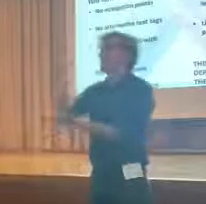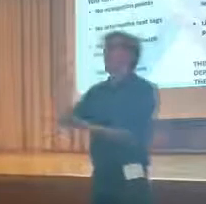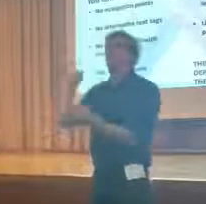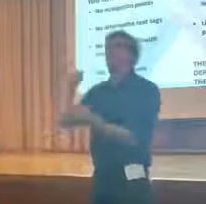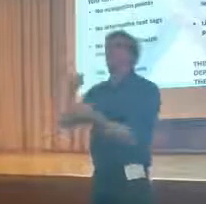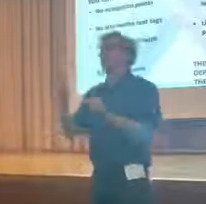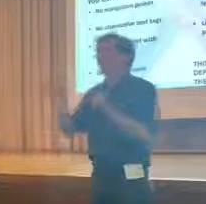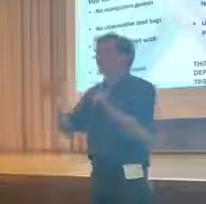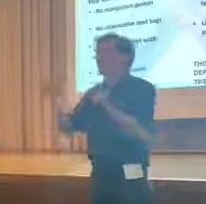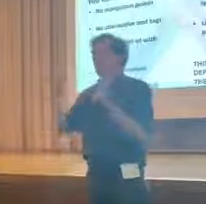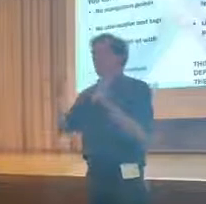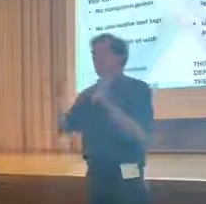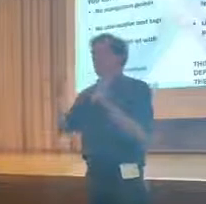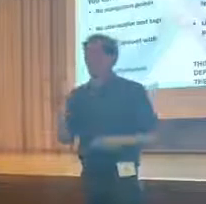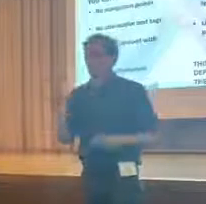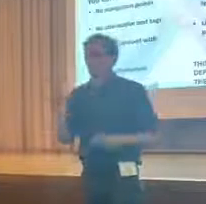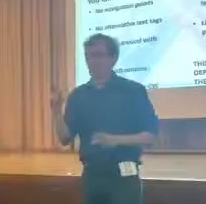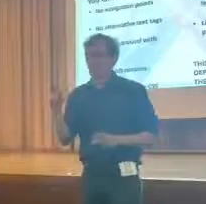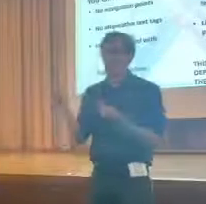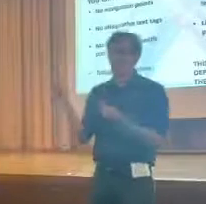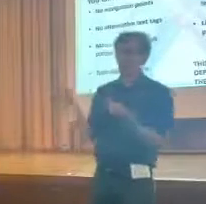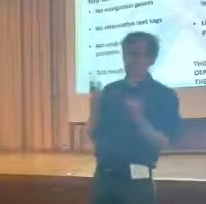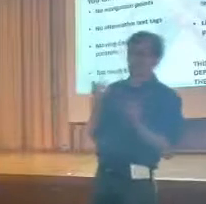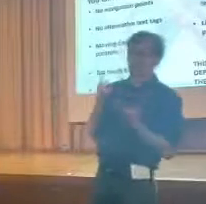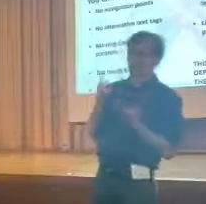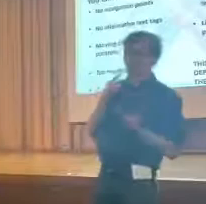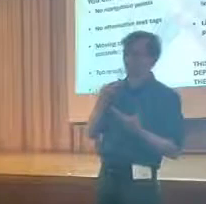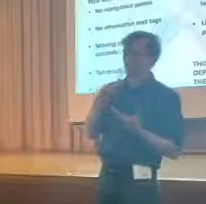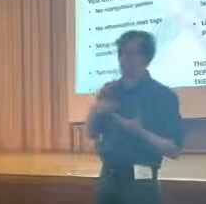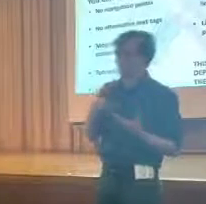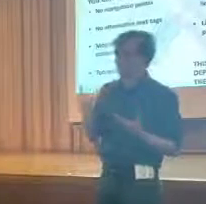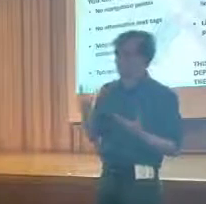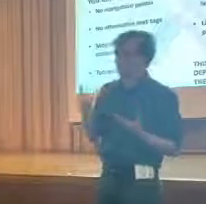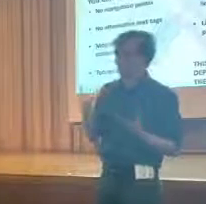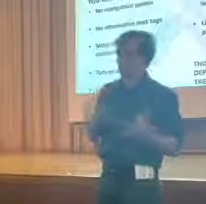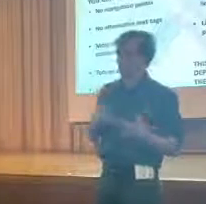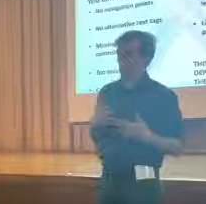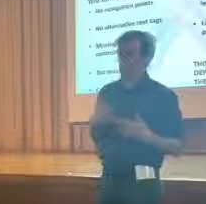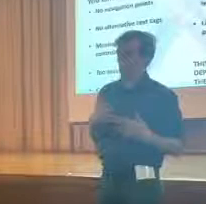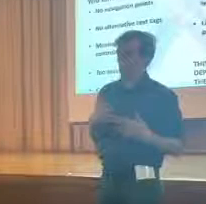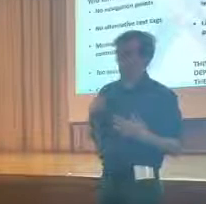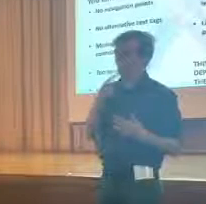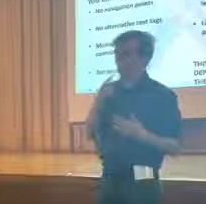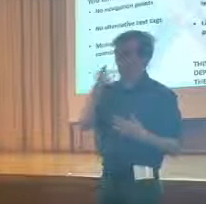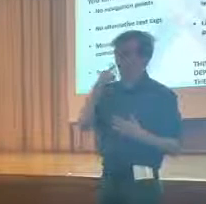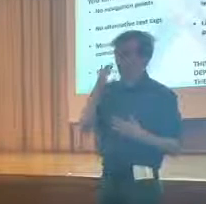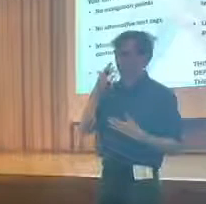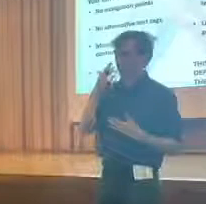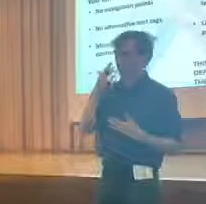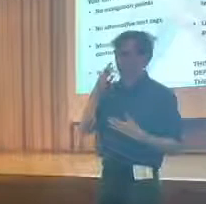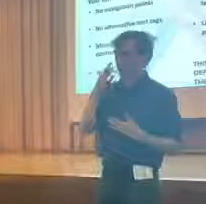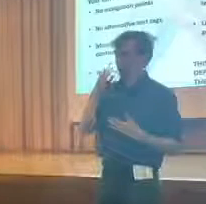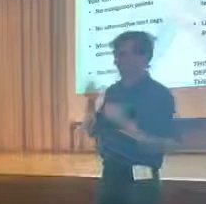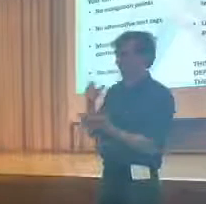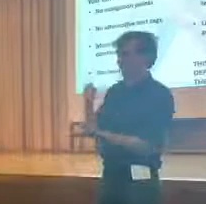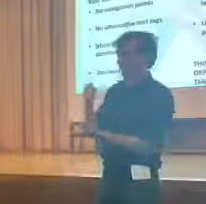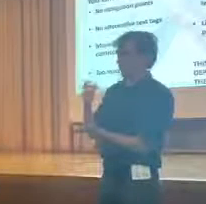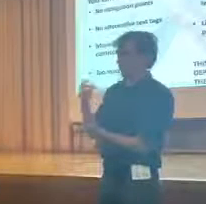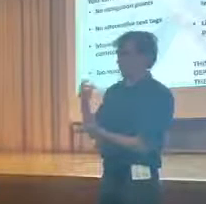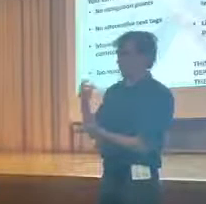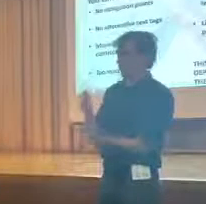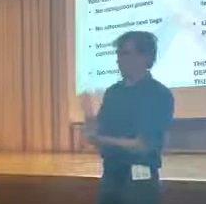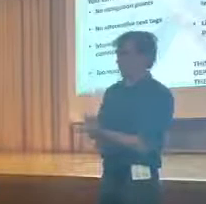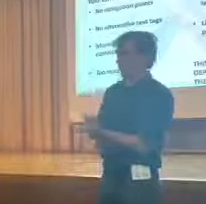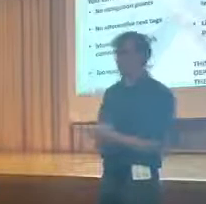us, we're always scared. So what happened was that the developer